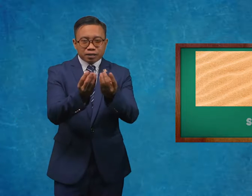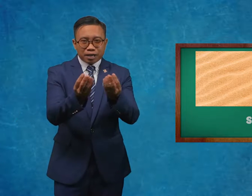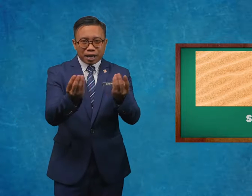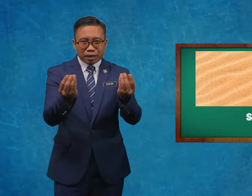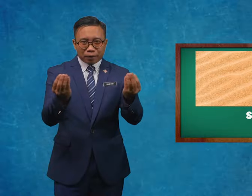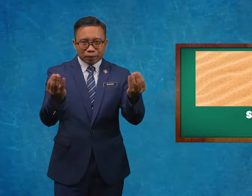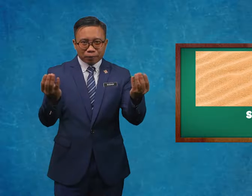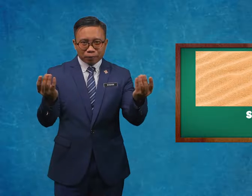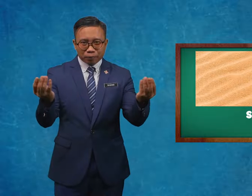Sand.